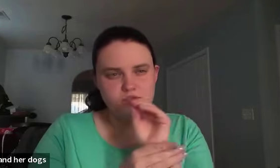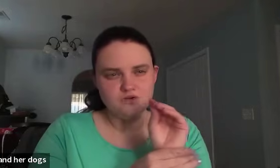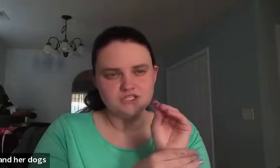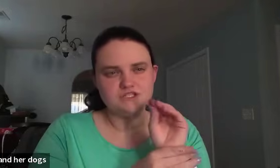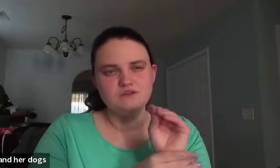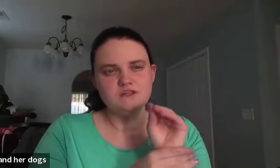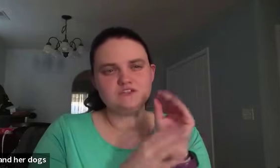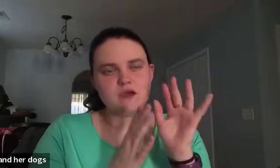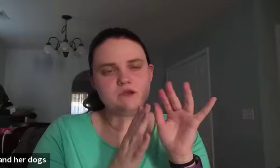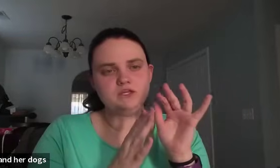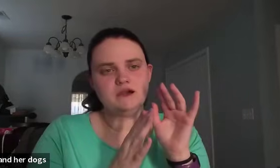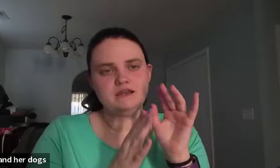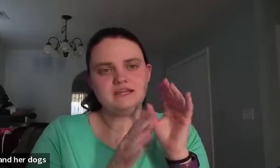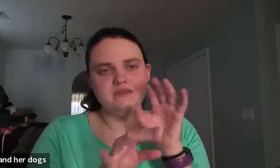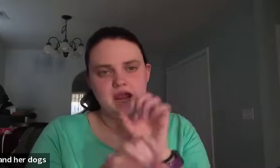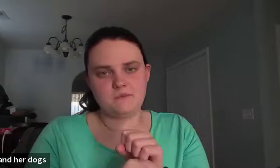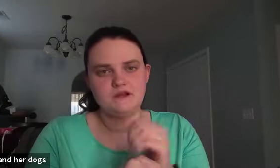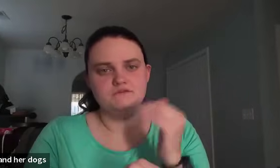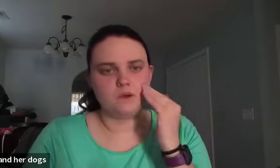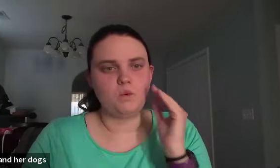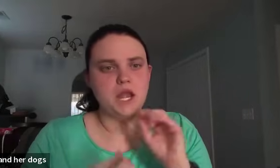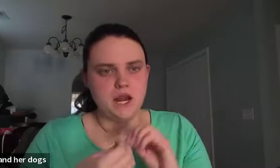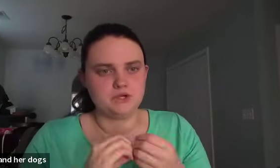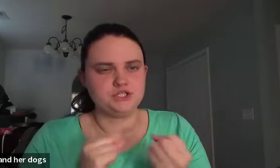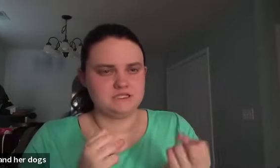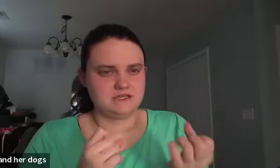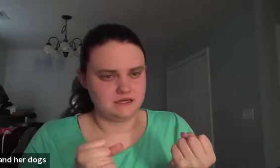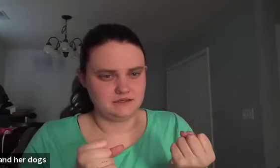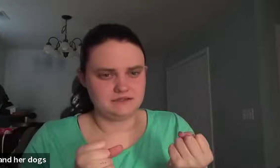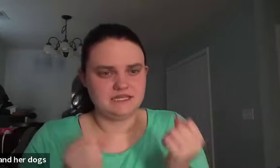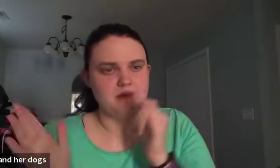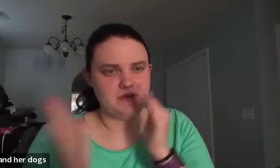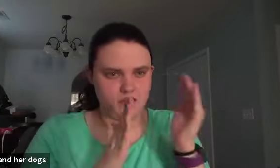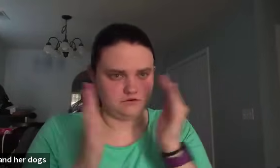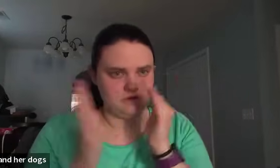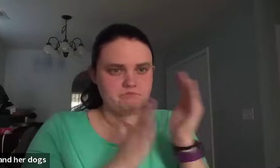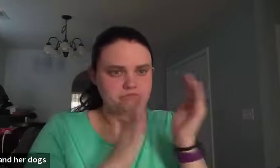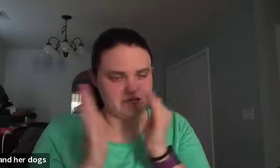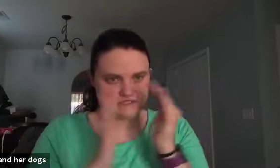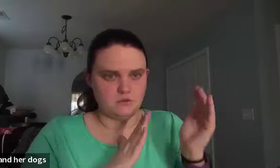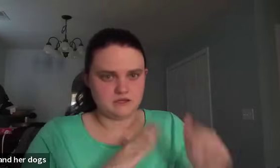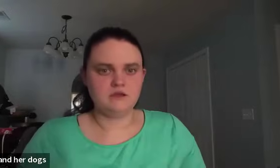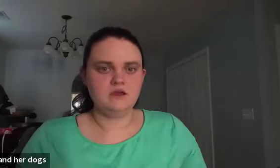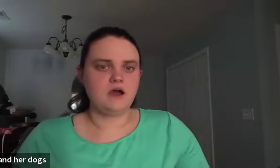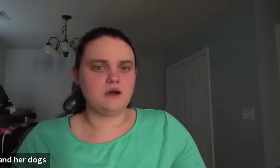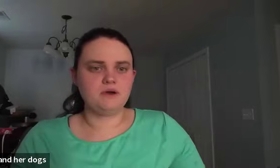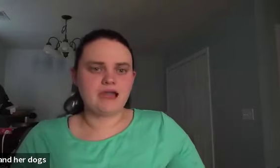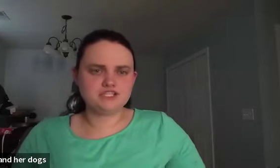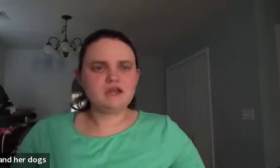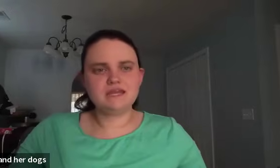the motion solely so that way you kind of get in that habit of knowing what numbers you're assigning to keep that pattern pace going. But as you kind of get